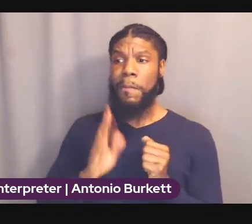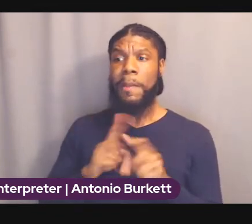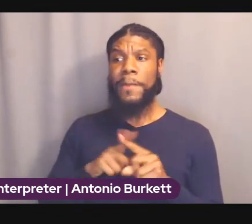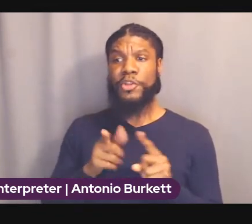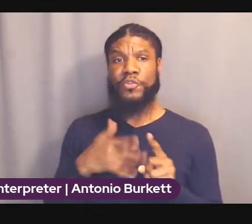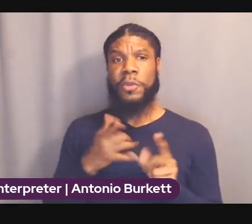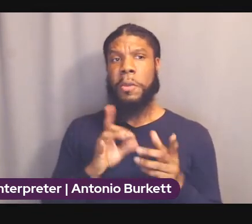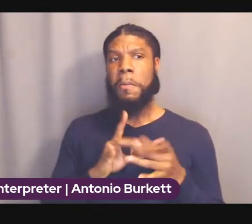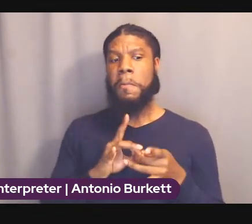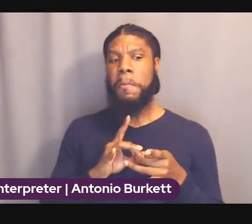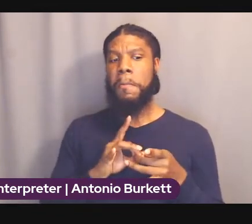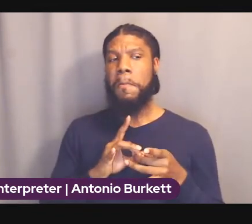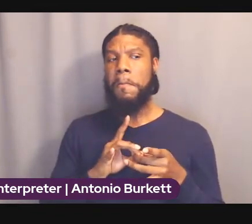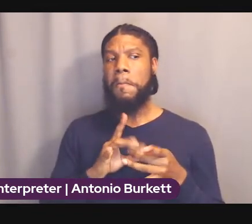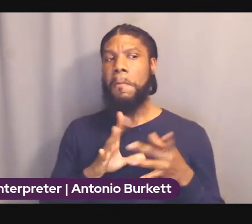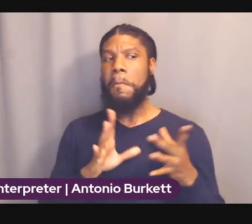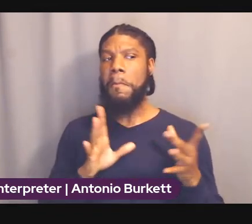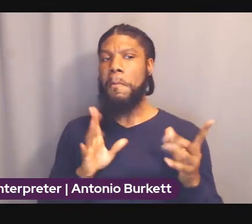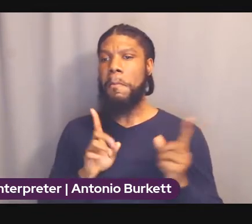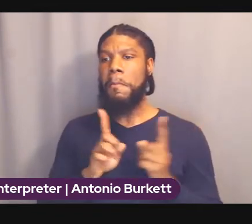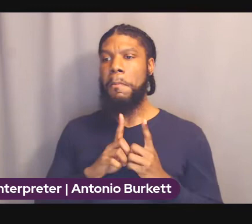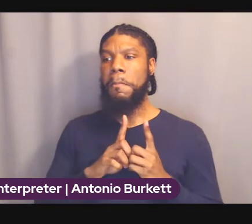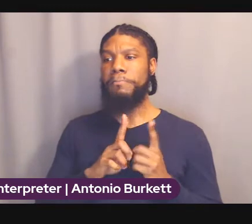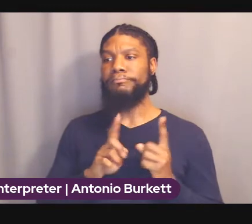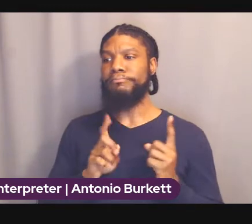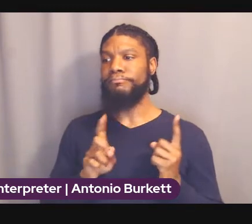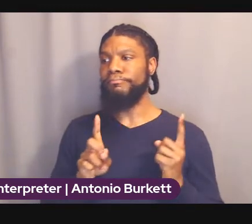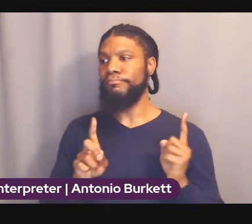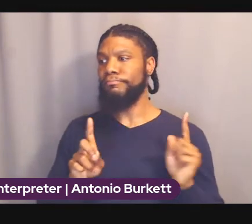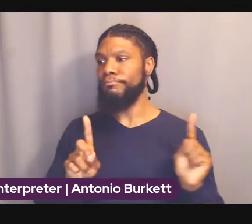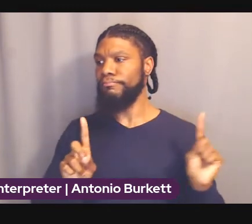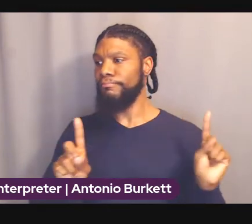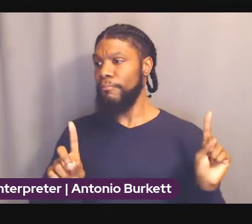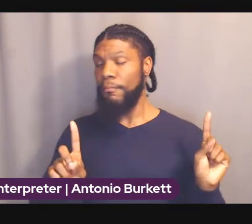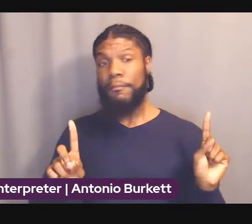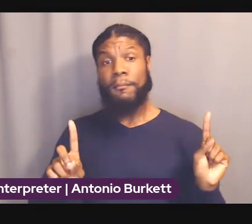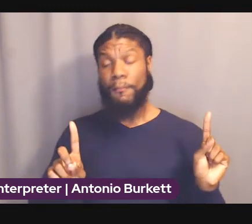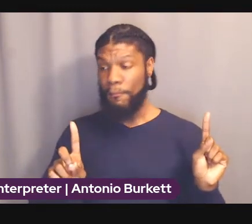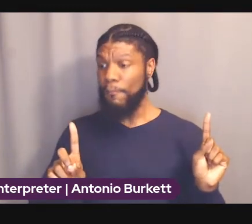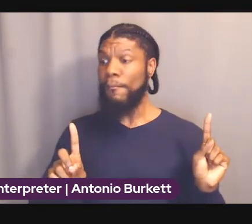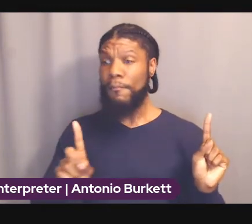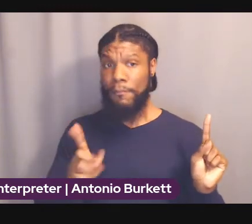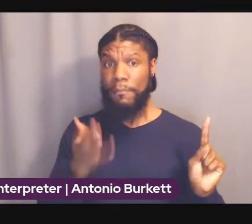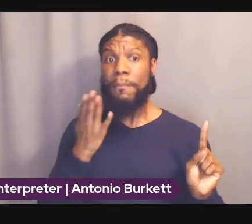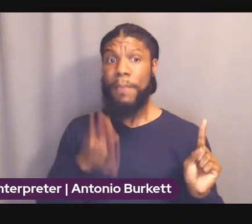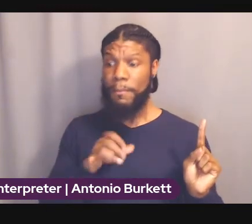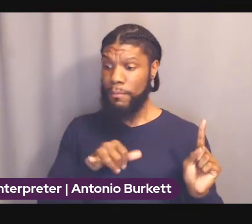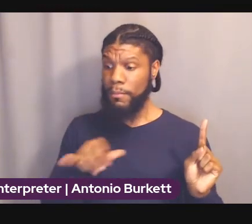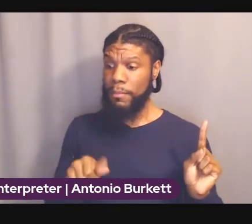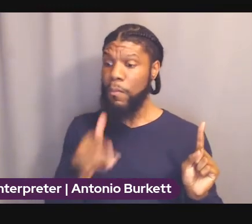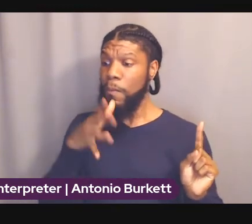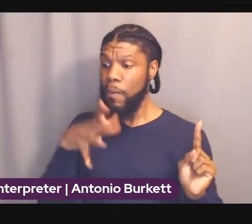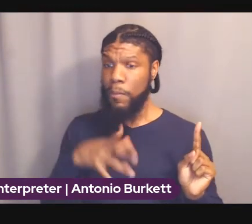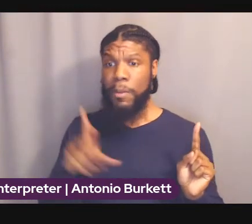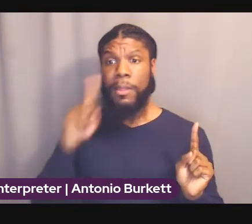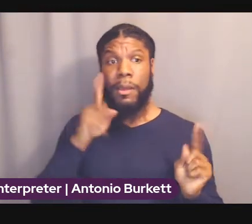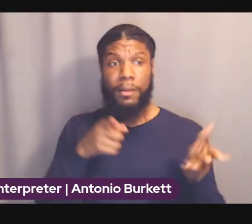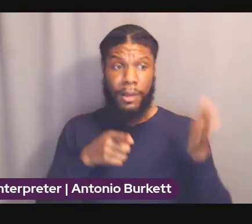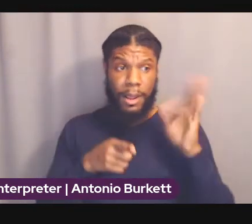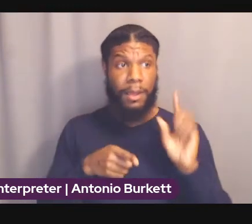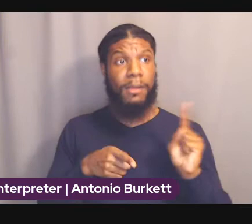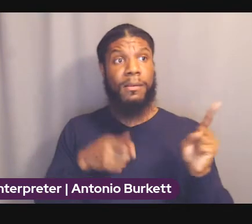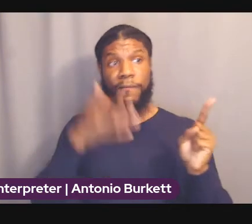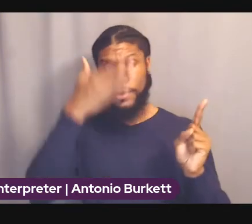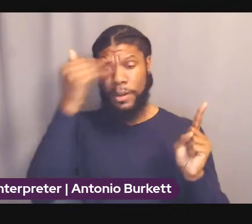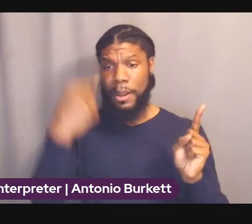woman who's been in this situation for 18 years, you thought you were forgotten by God. Or because of your inability to see